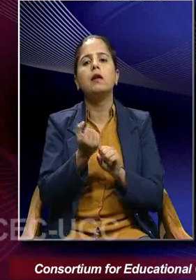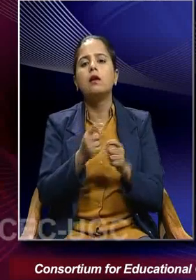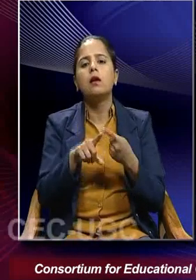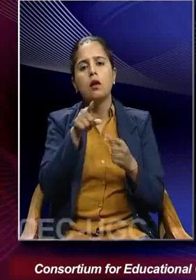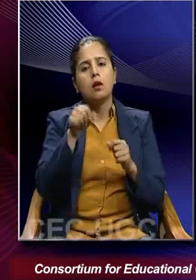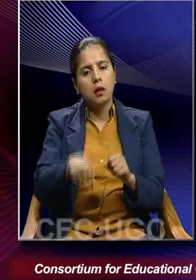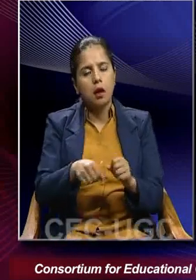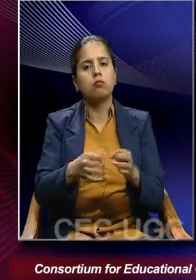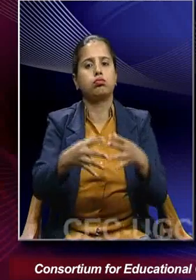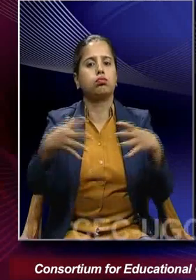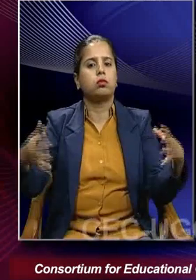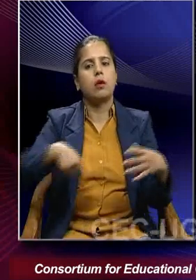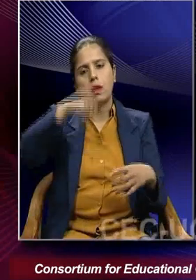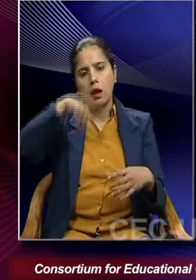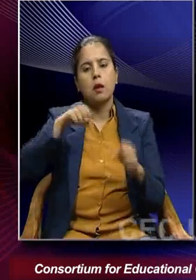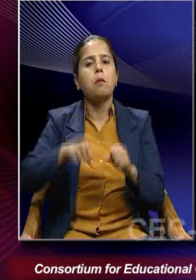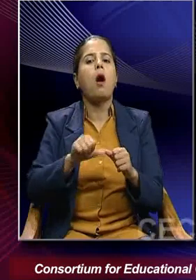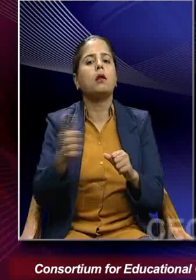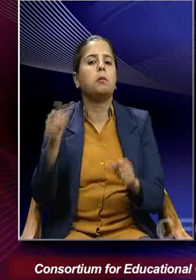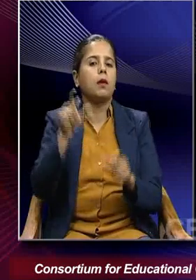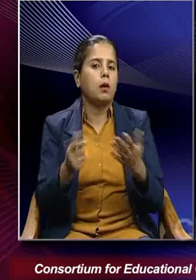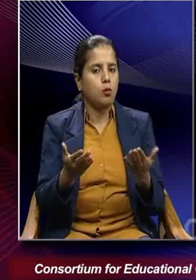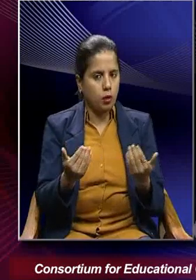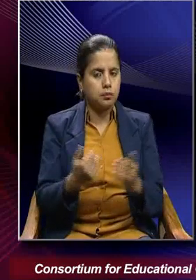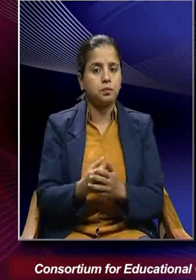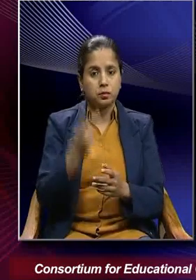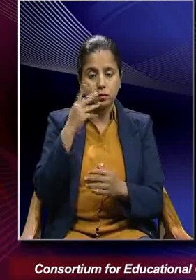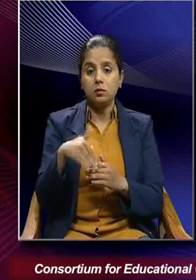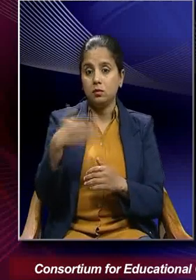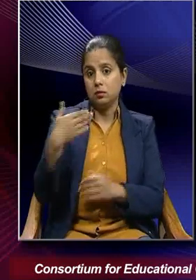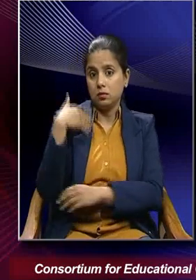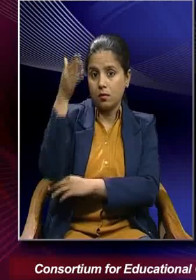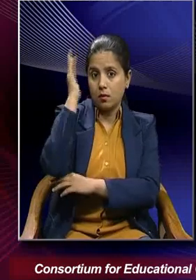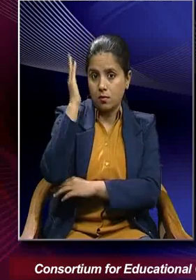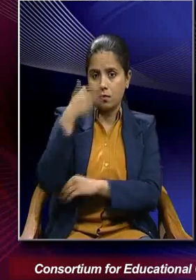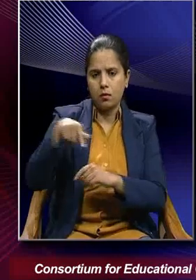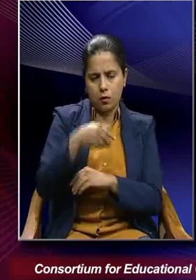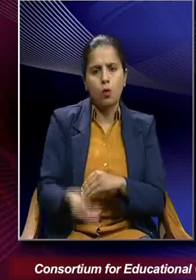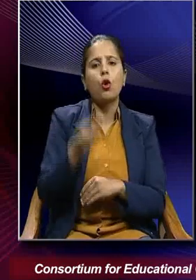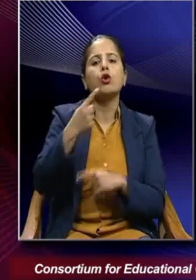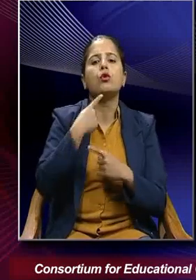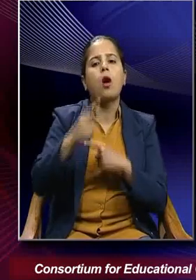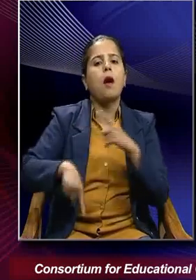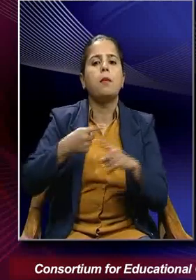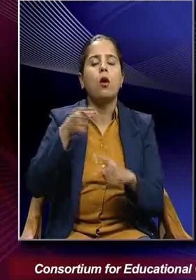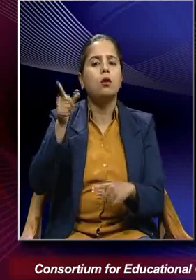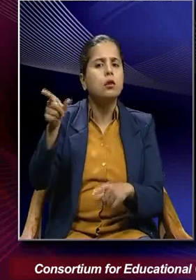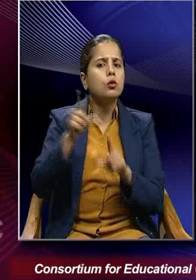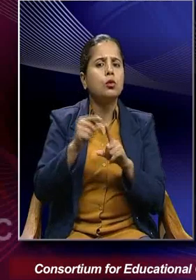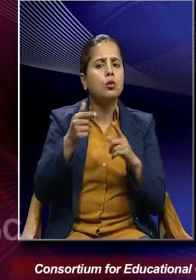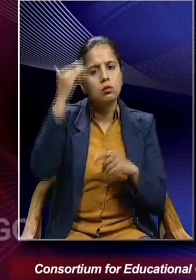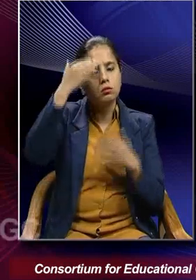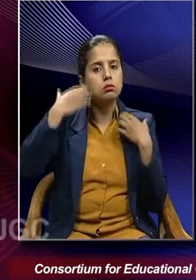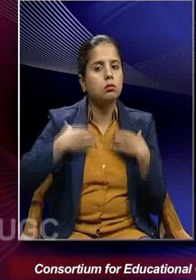which will be given to the League. So in our next lecture, we will further talk about the contribution of